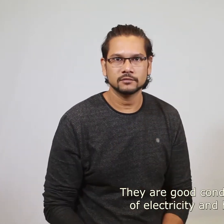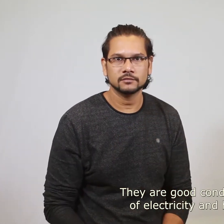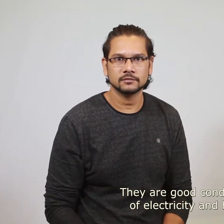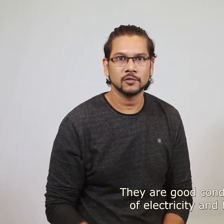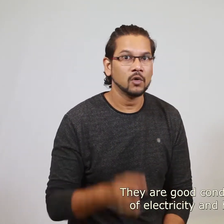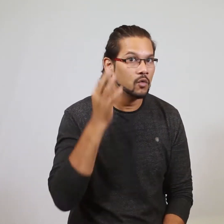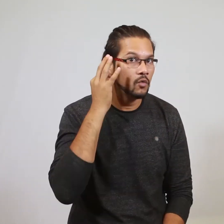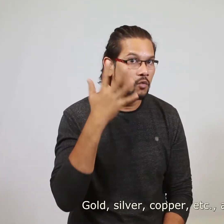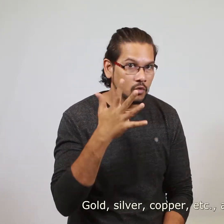Gold,